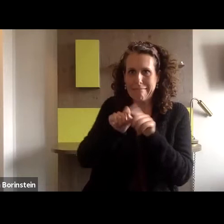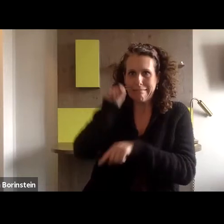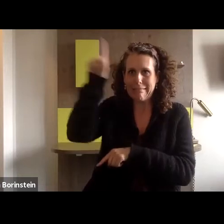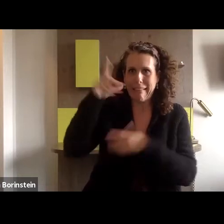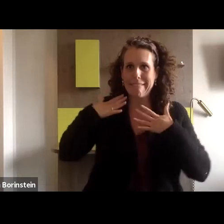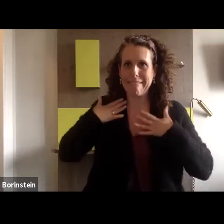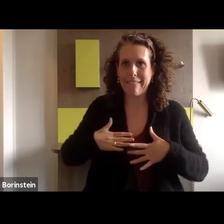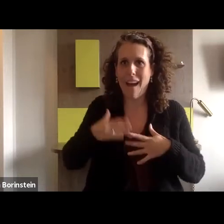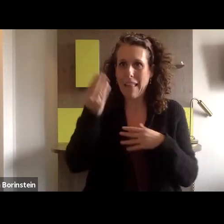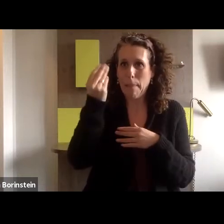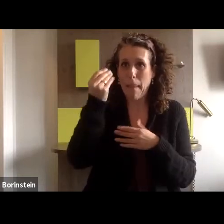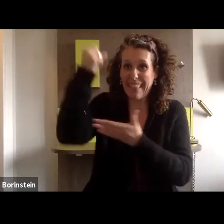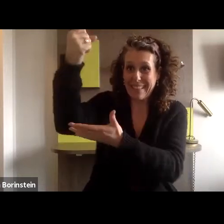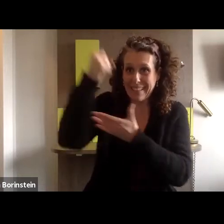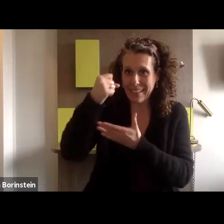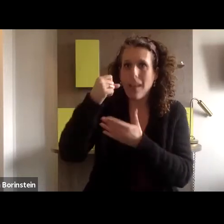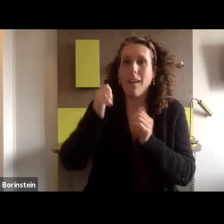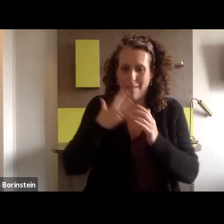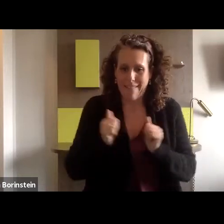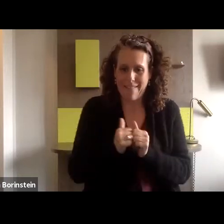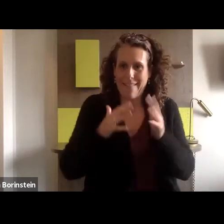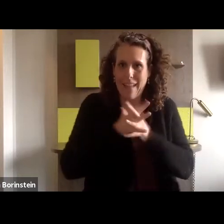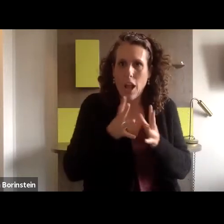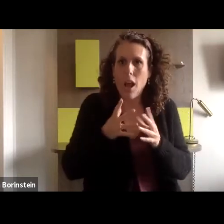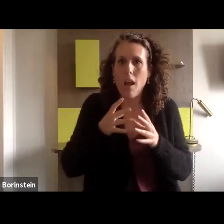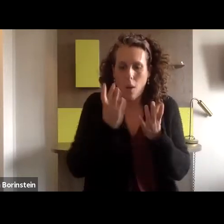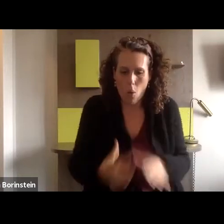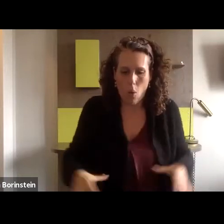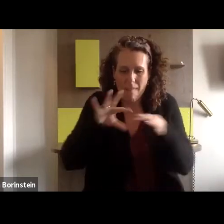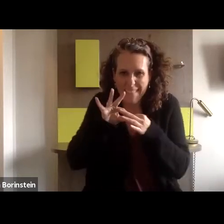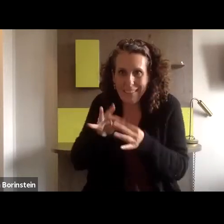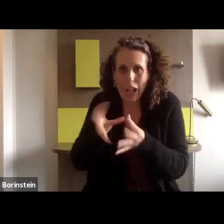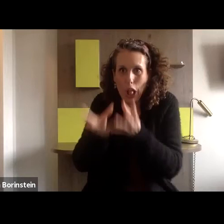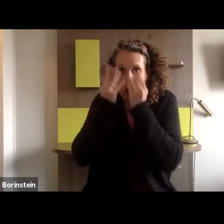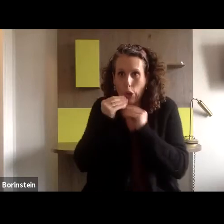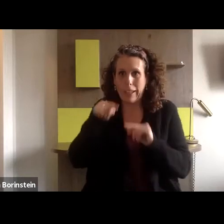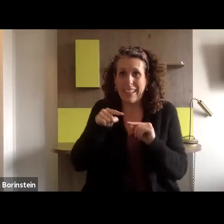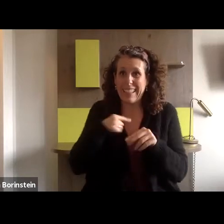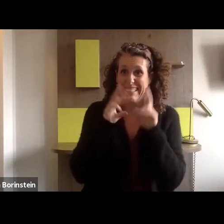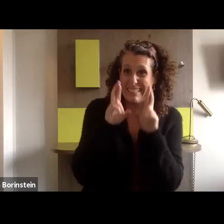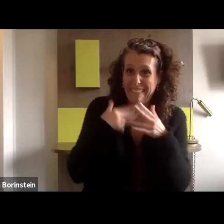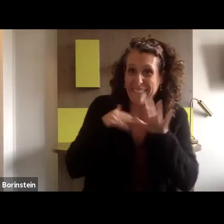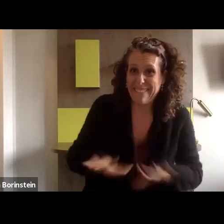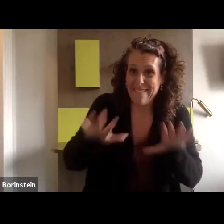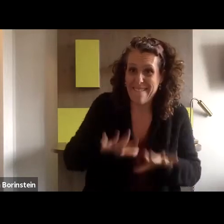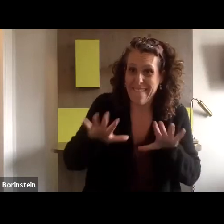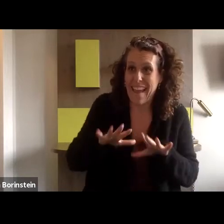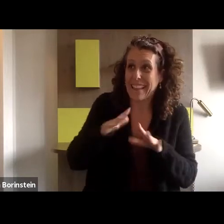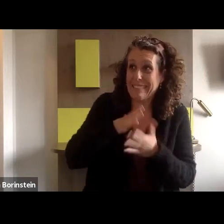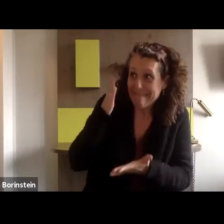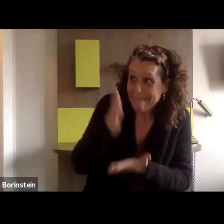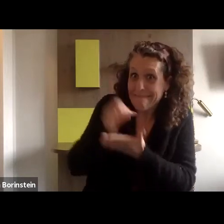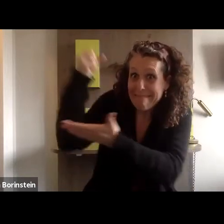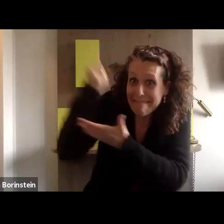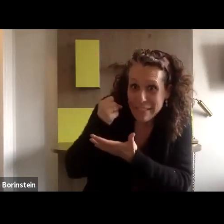hope that we can look into that matter when funding is granted. We don't know yet. The other thing about